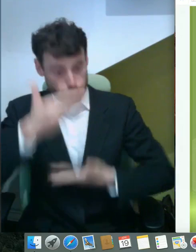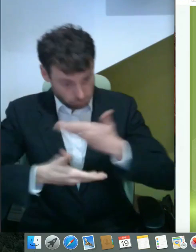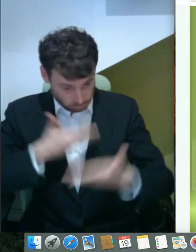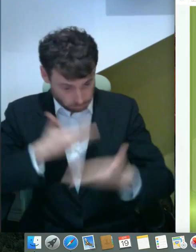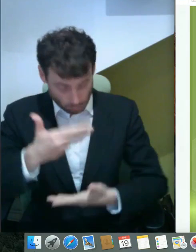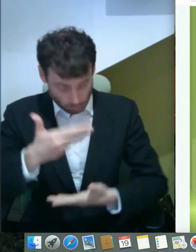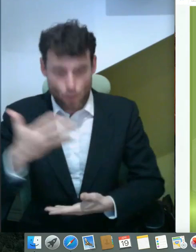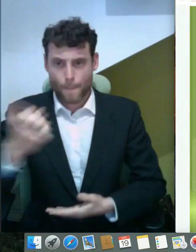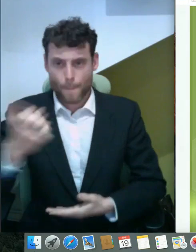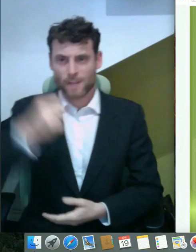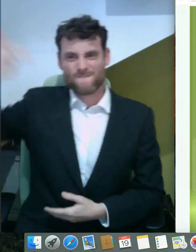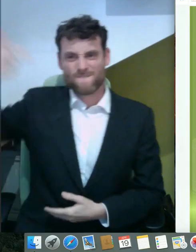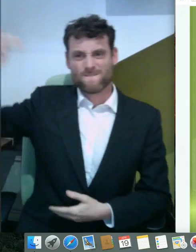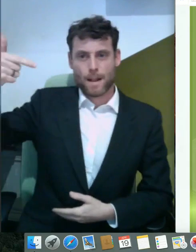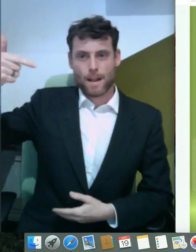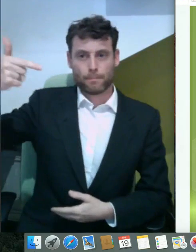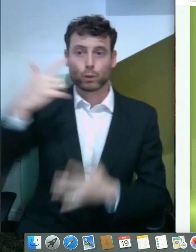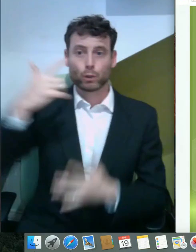been understood.